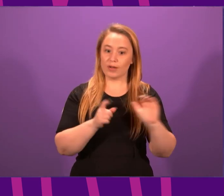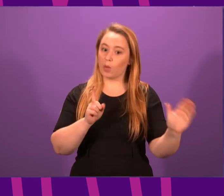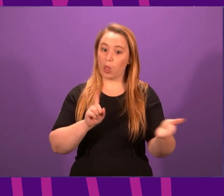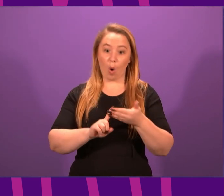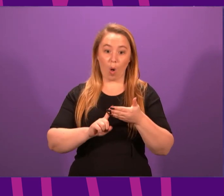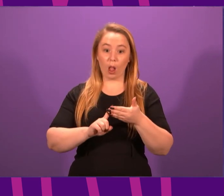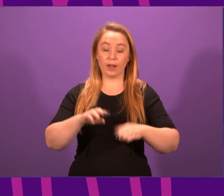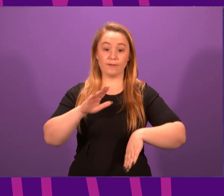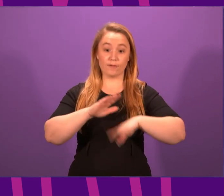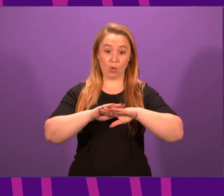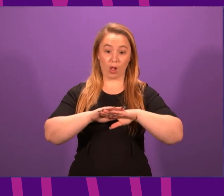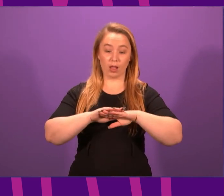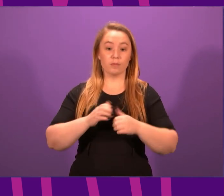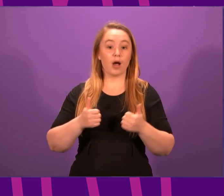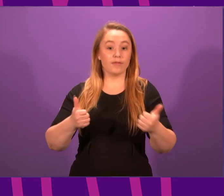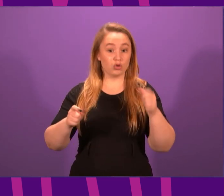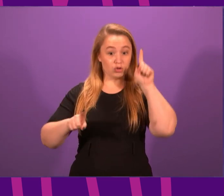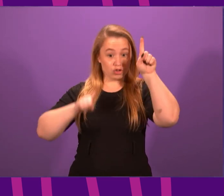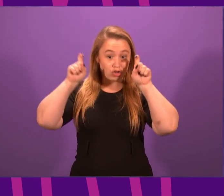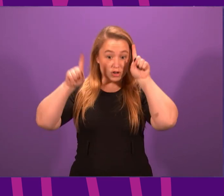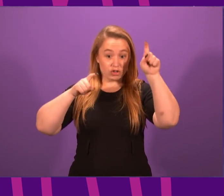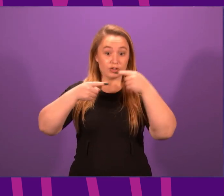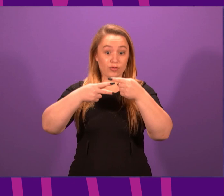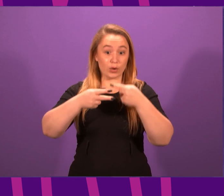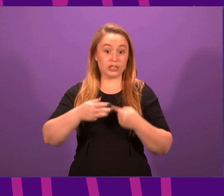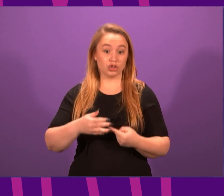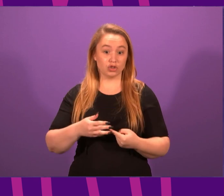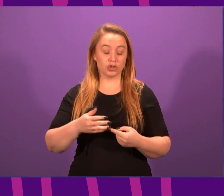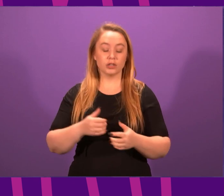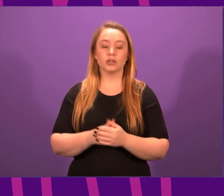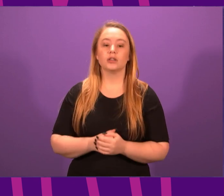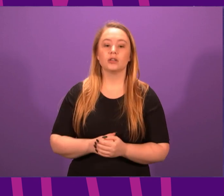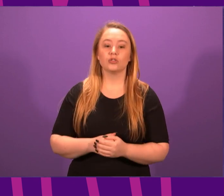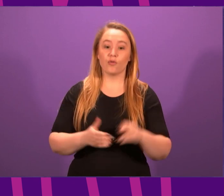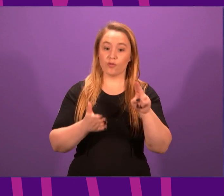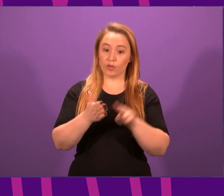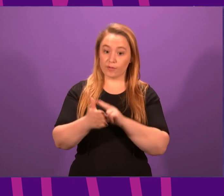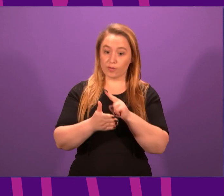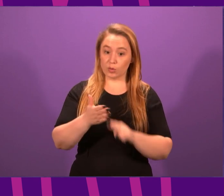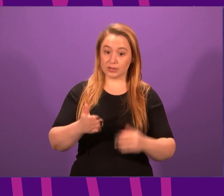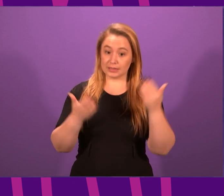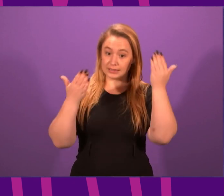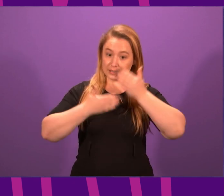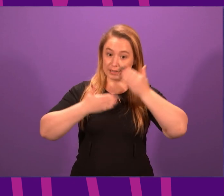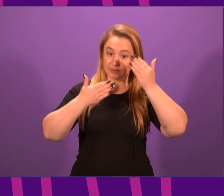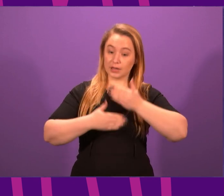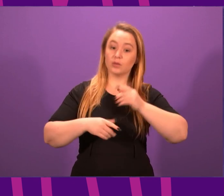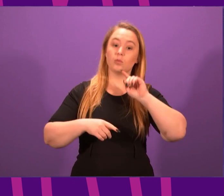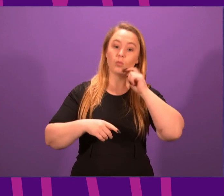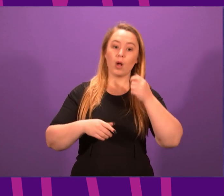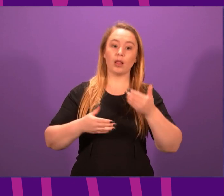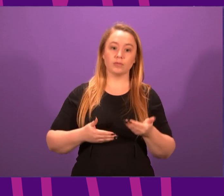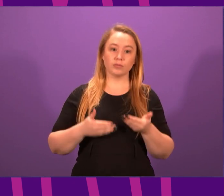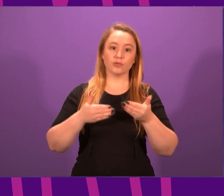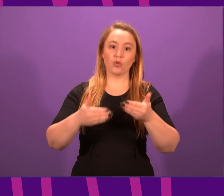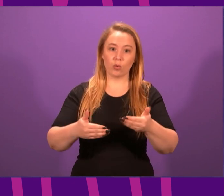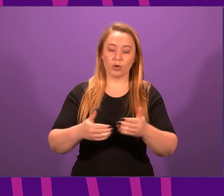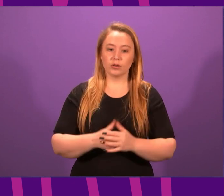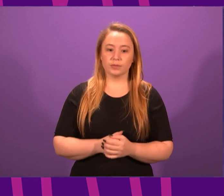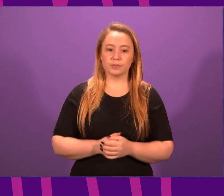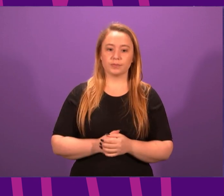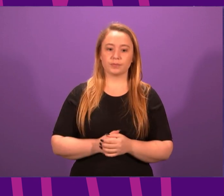entirety, there are good suggestions in each of them, and so regardless of how the votes go this evening, we will seek to take these forward